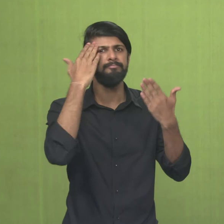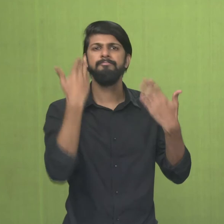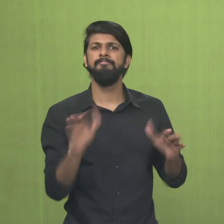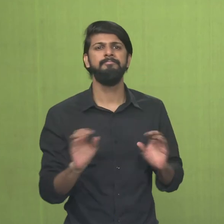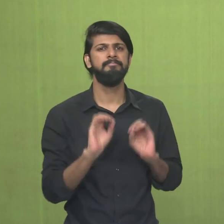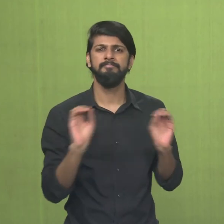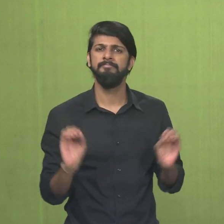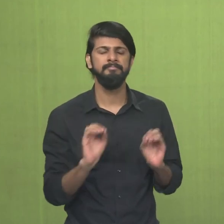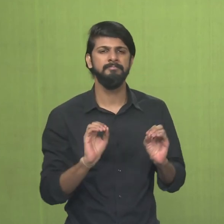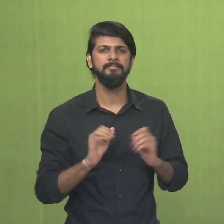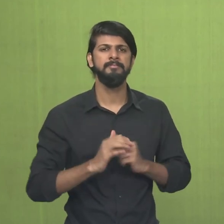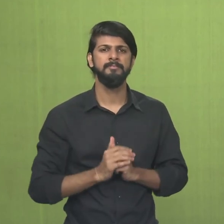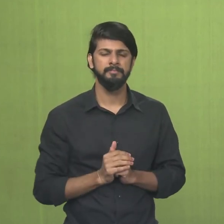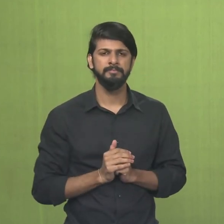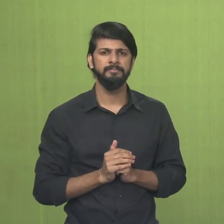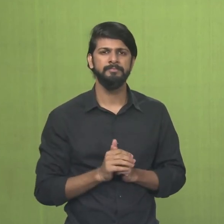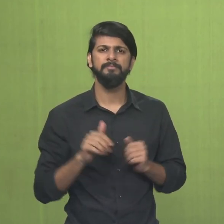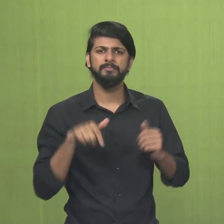The artist is unknown.